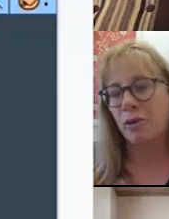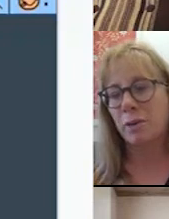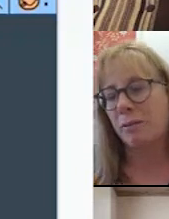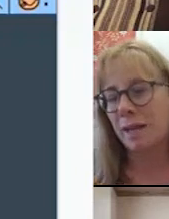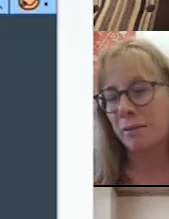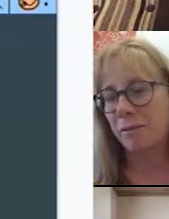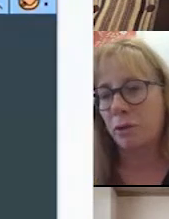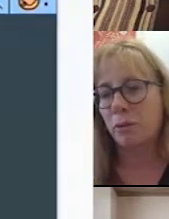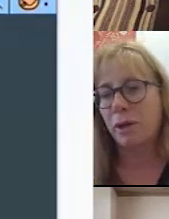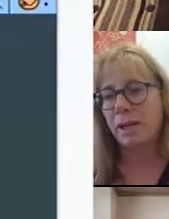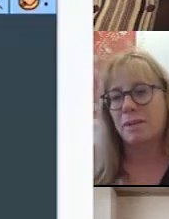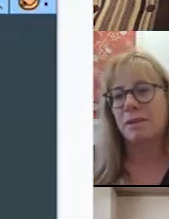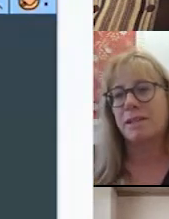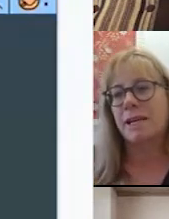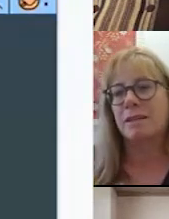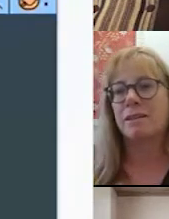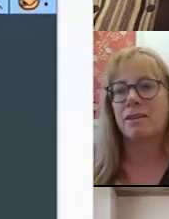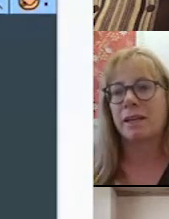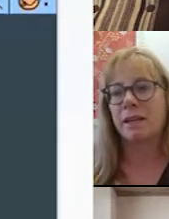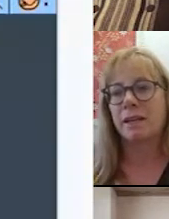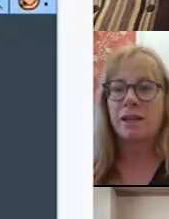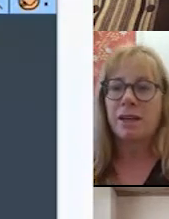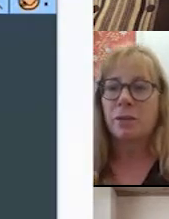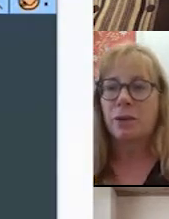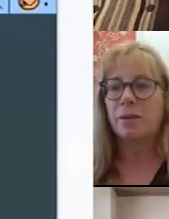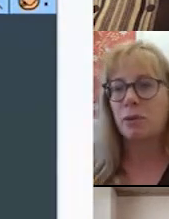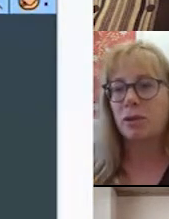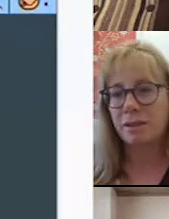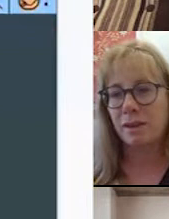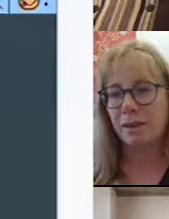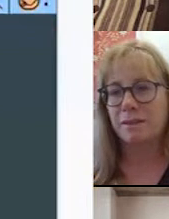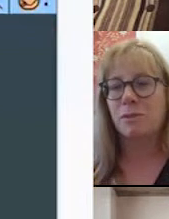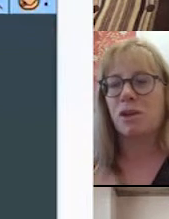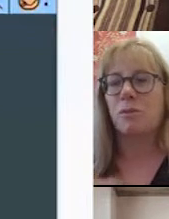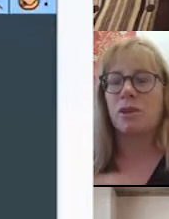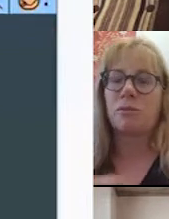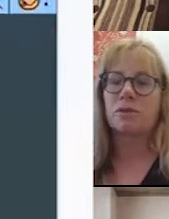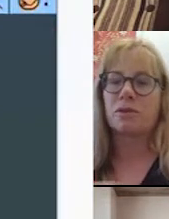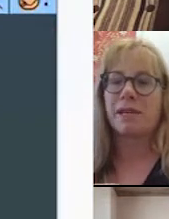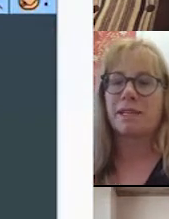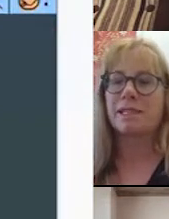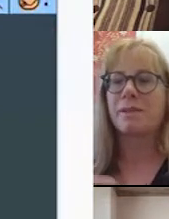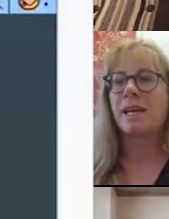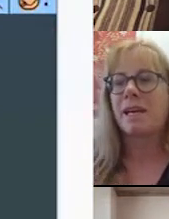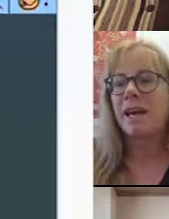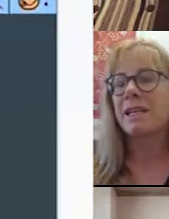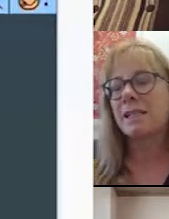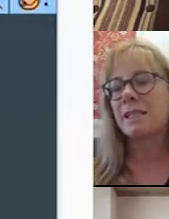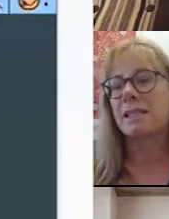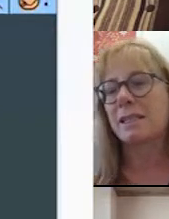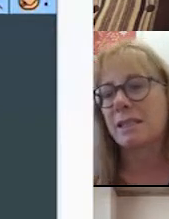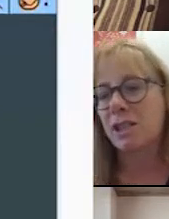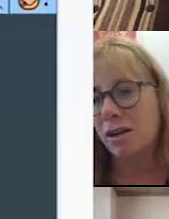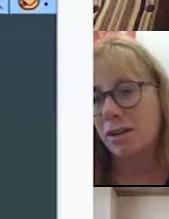me open. I've become very good at reading upside down so that I can read the book and sign at the same time, with the book sort of against me at